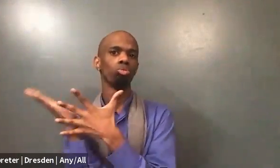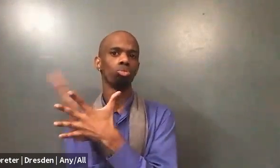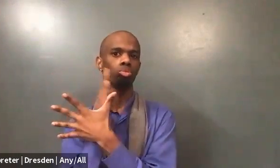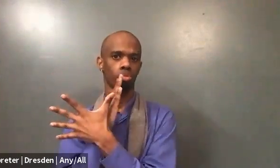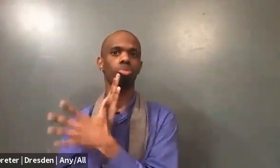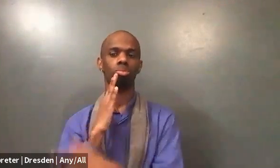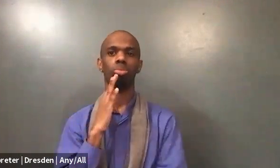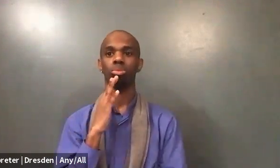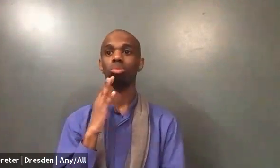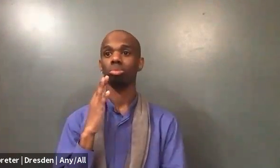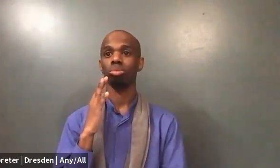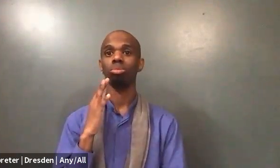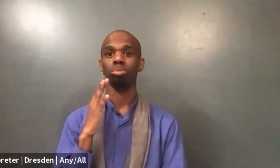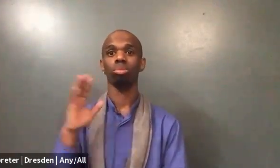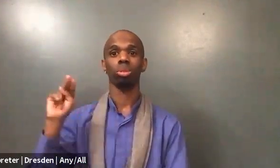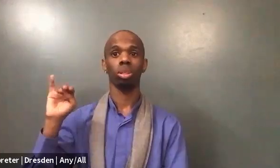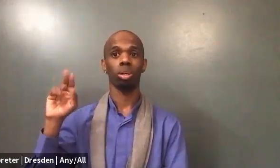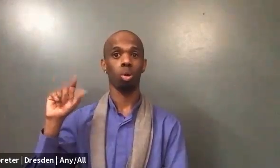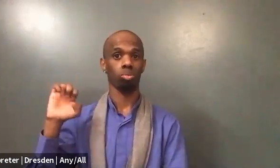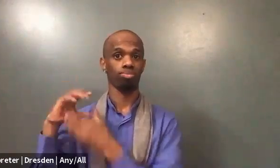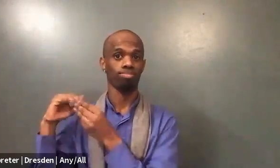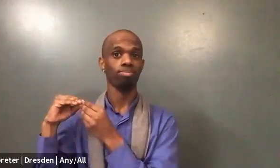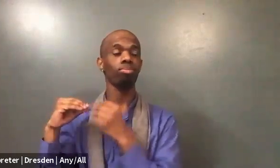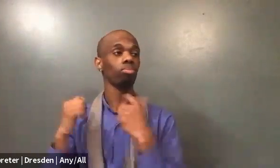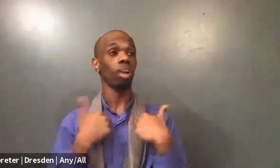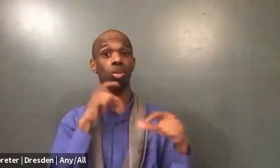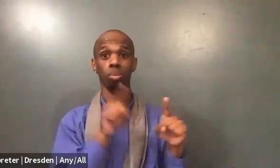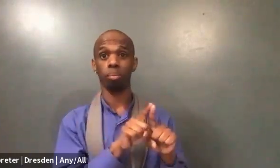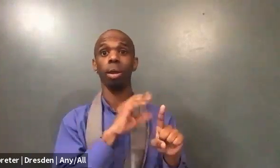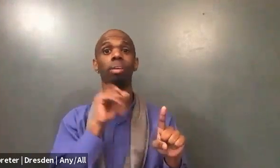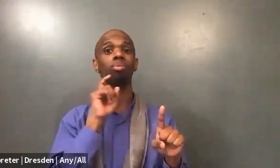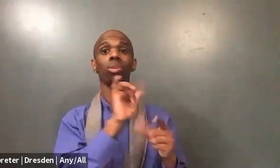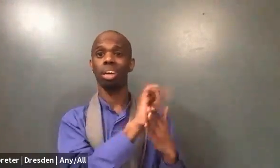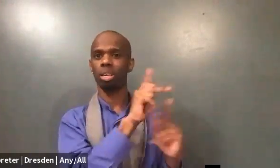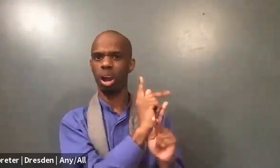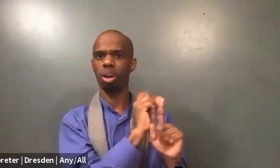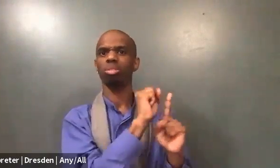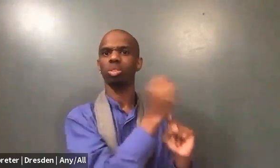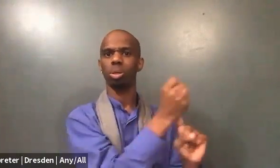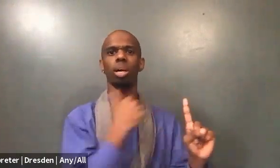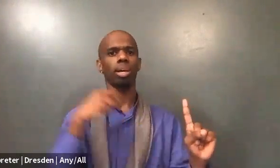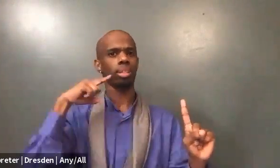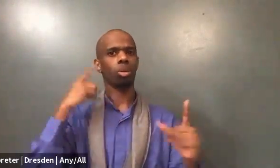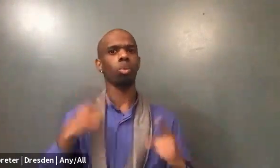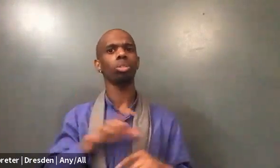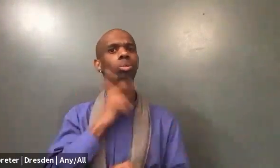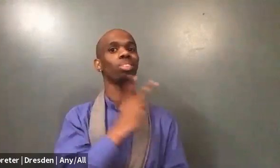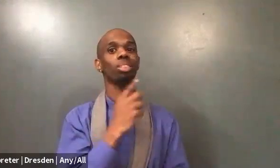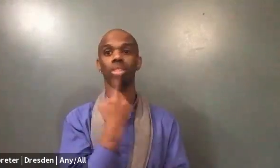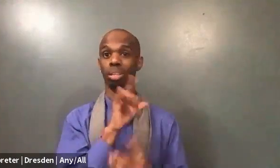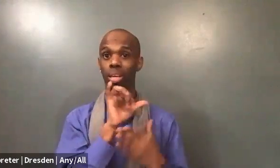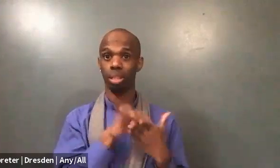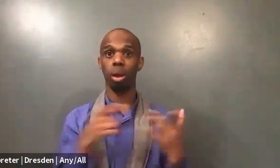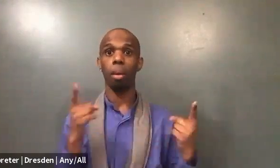I think too, Christine, when those situations, also, I think when you see something like that happen,